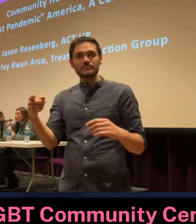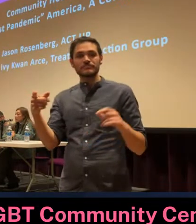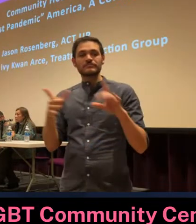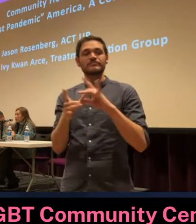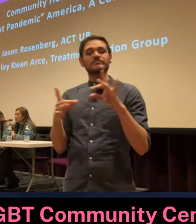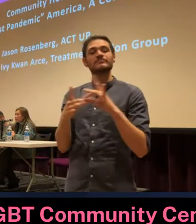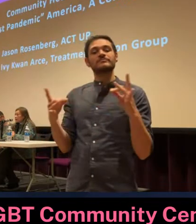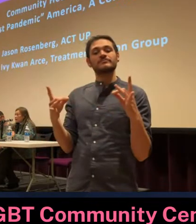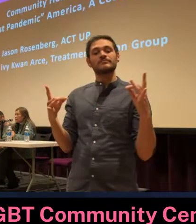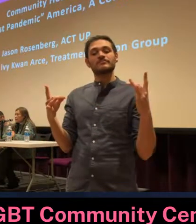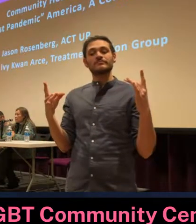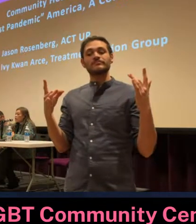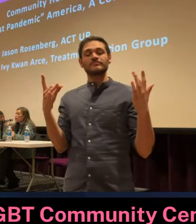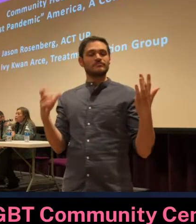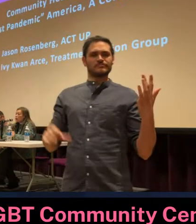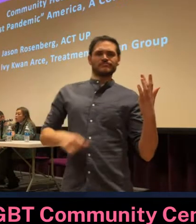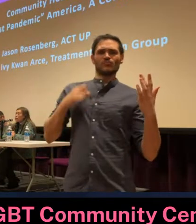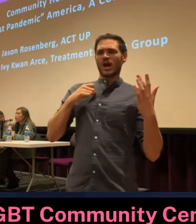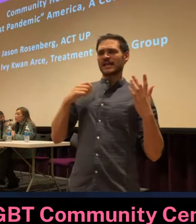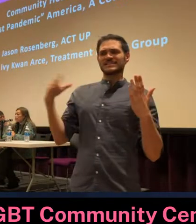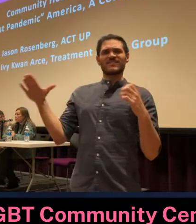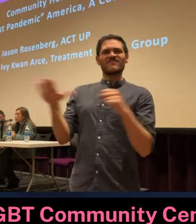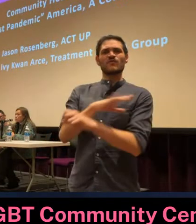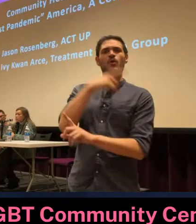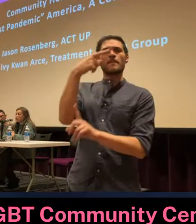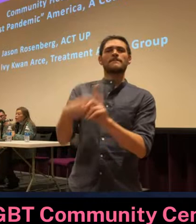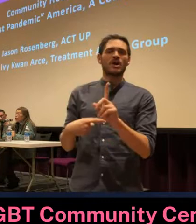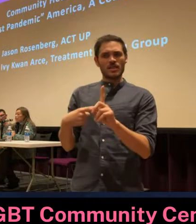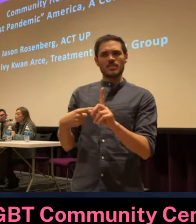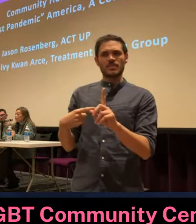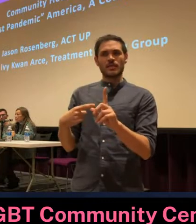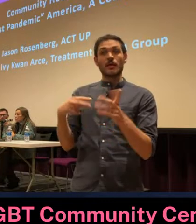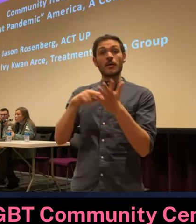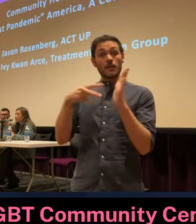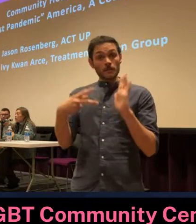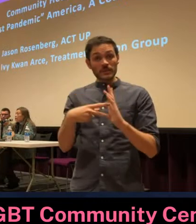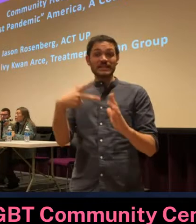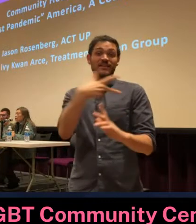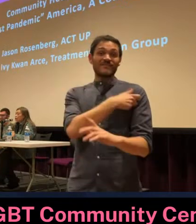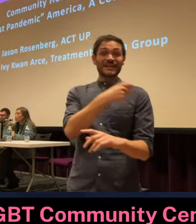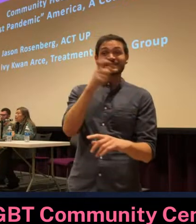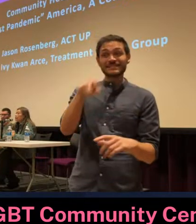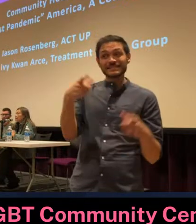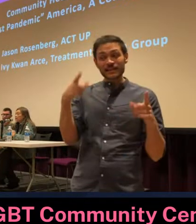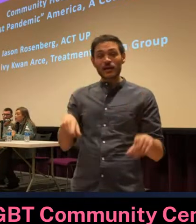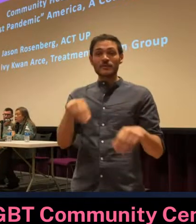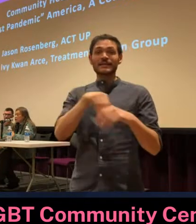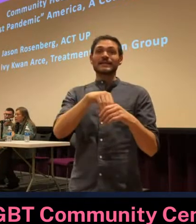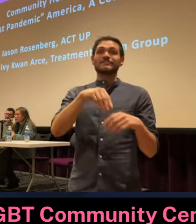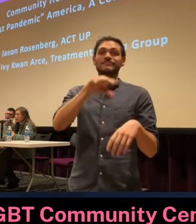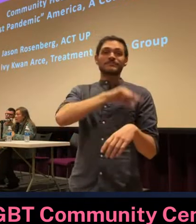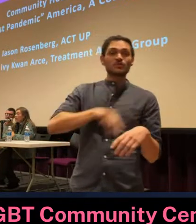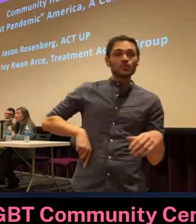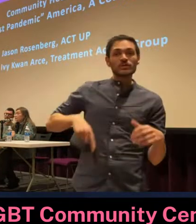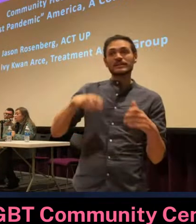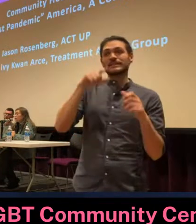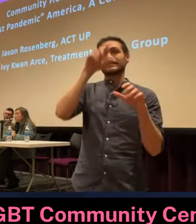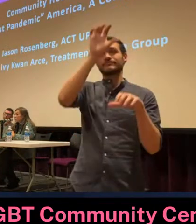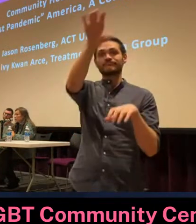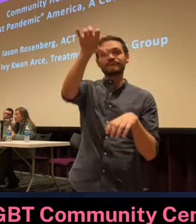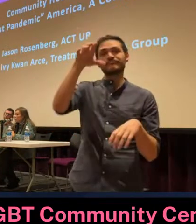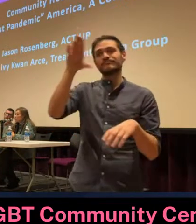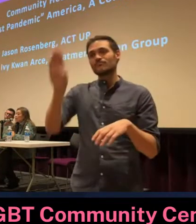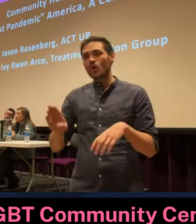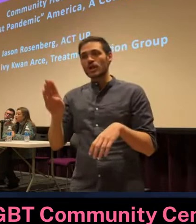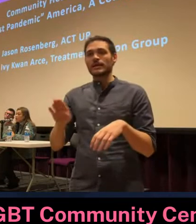the entire month. So we want you to be in Queens, we want you to be in Brooklyn, we want you to be in the entire month. The city was